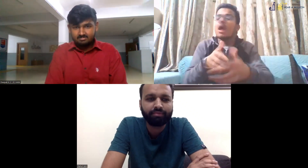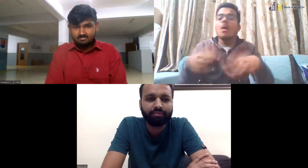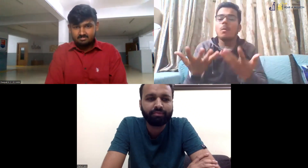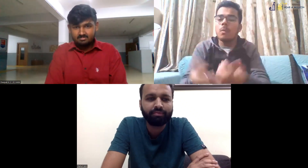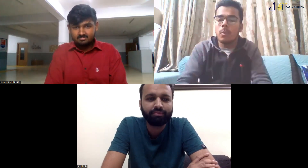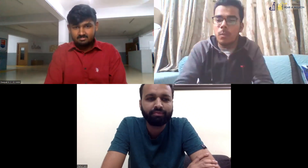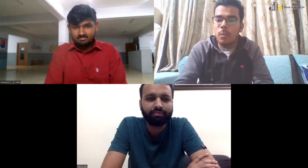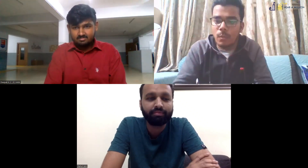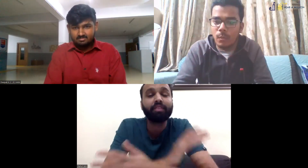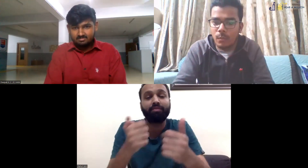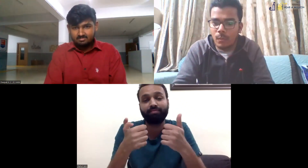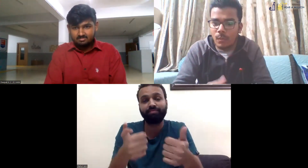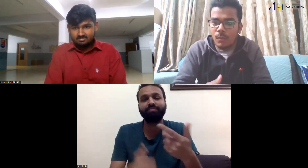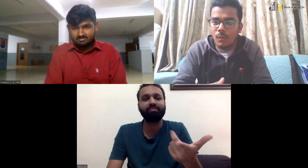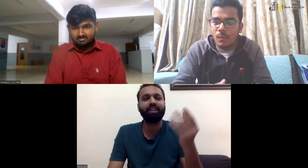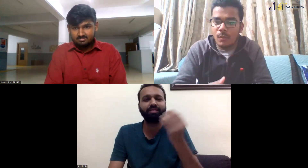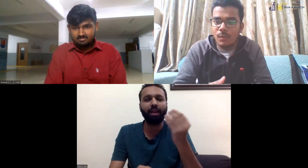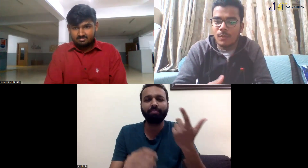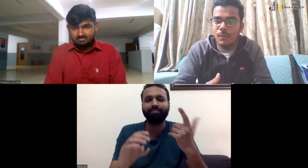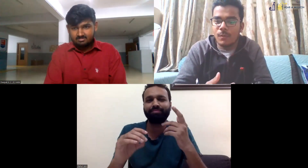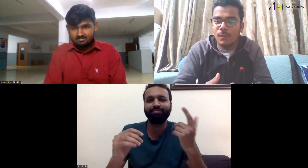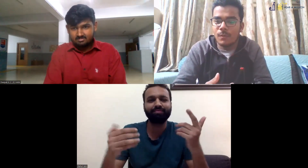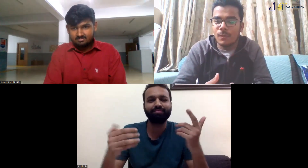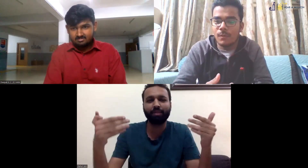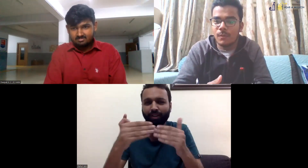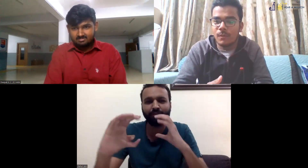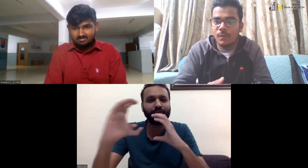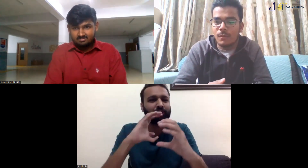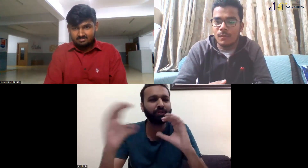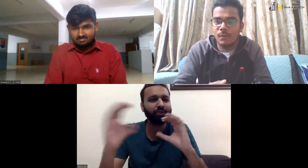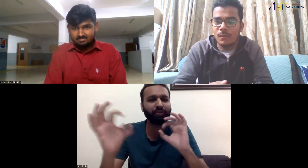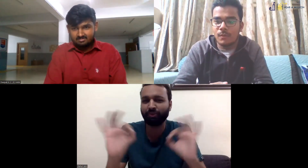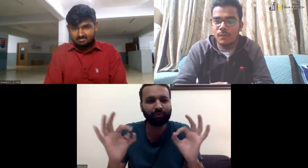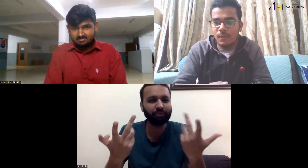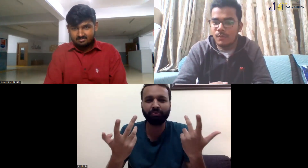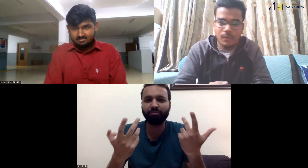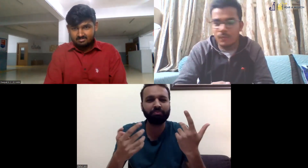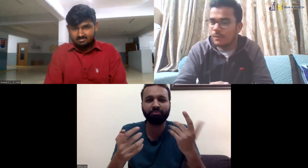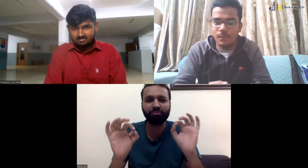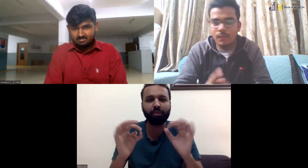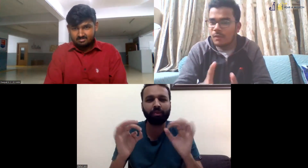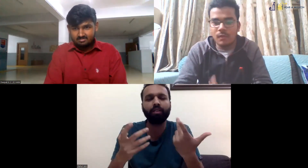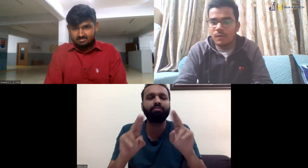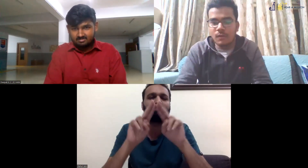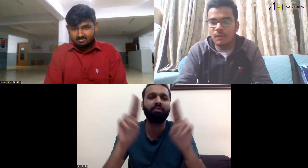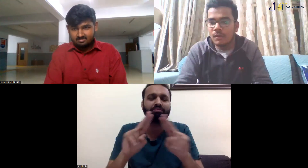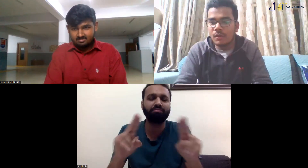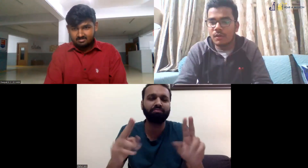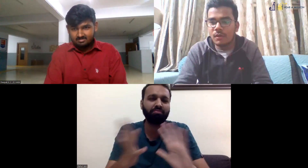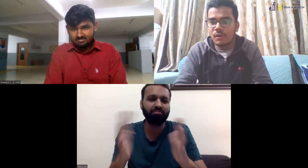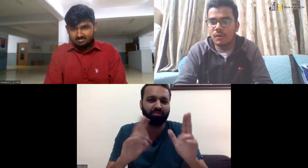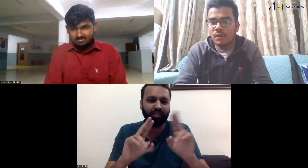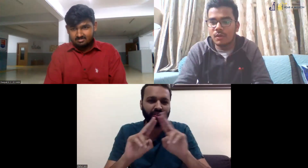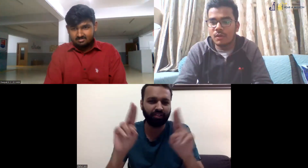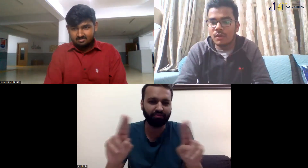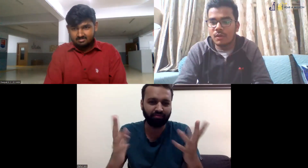If we are connecting with a person from a different country, what should we use? You know, should we use our language, or how should we communicate?